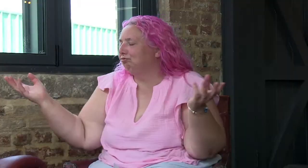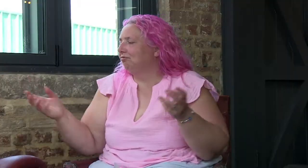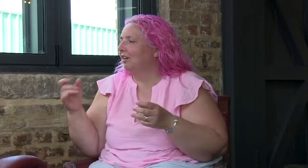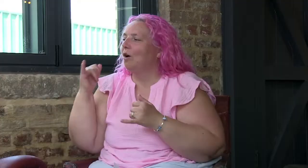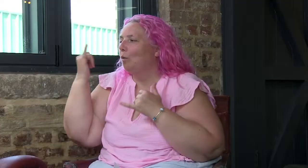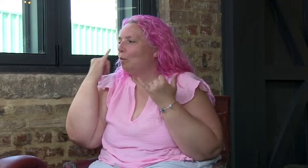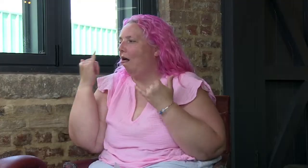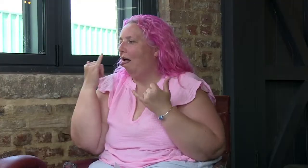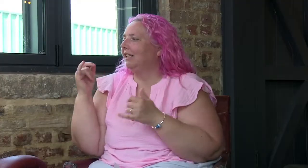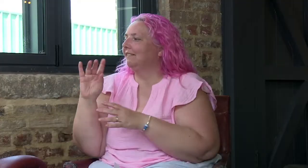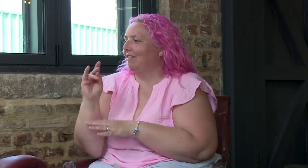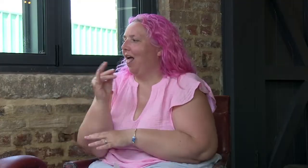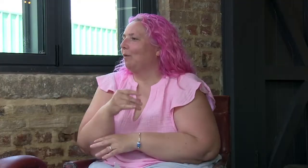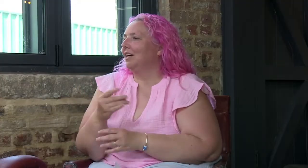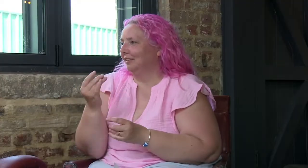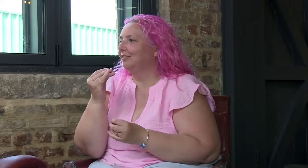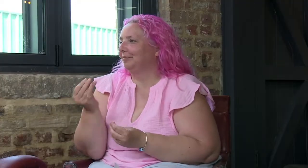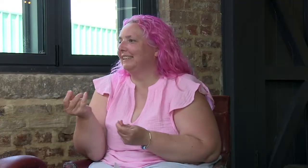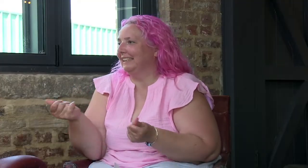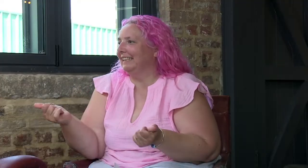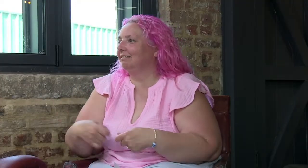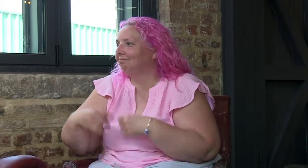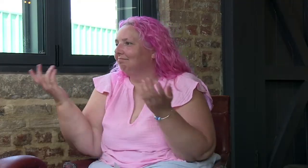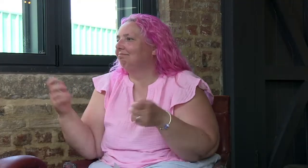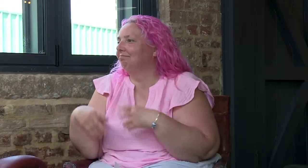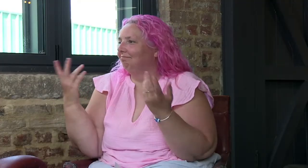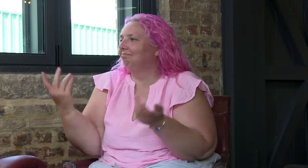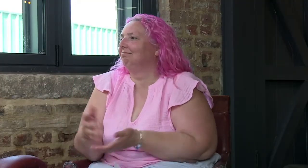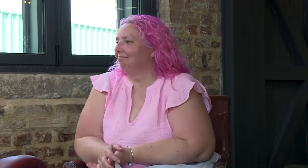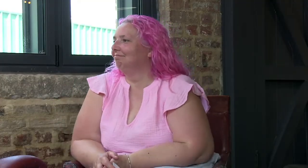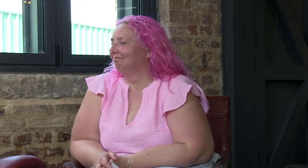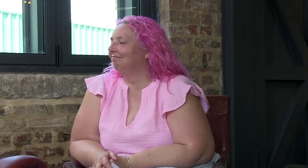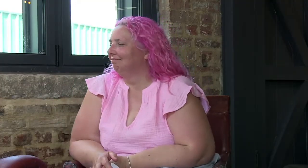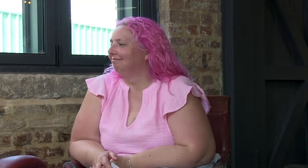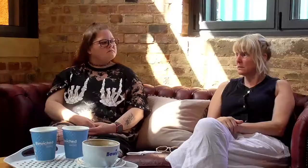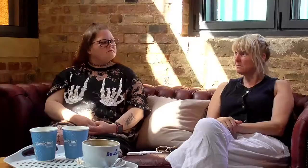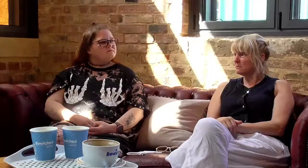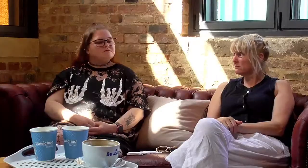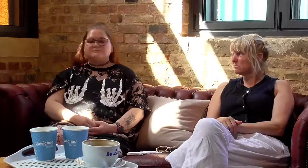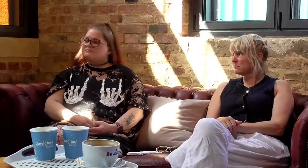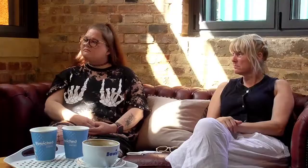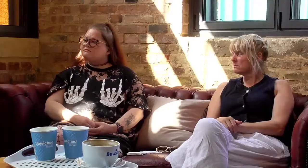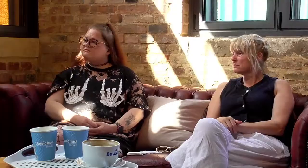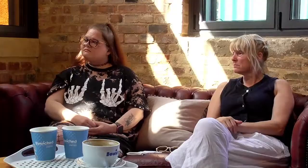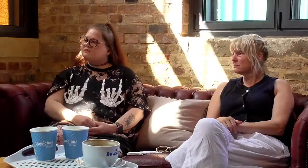green spaces. Oh yeah, they should really like work with us and throw wild seeds around.